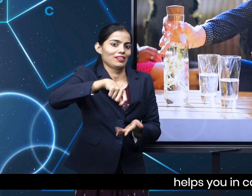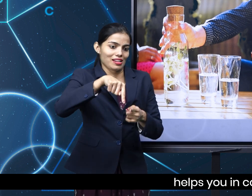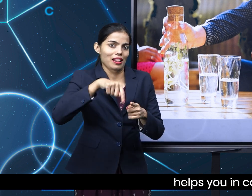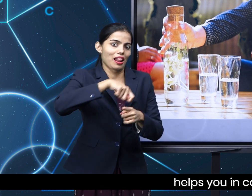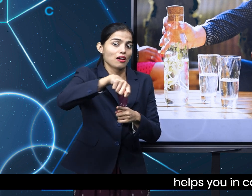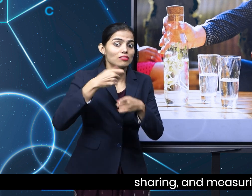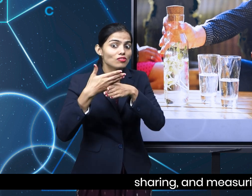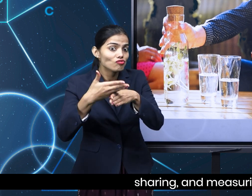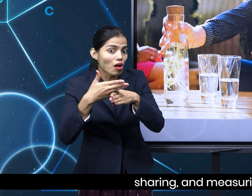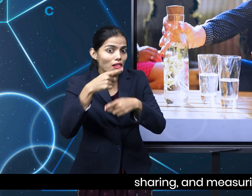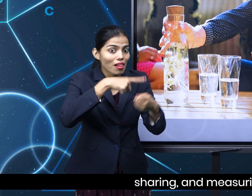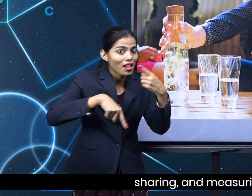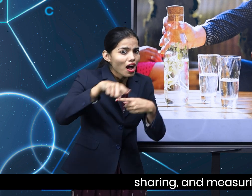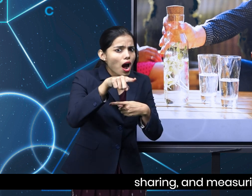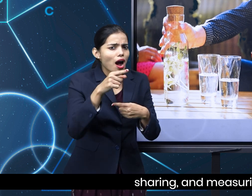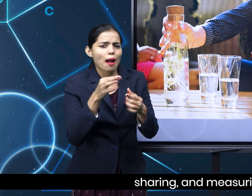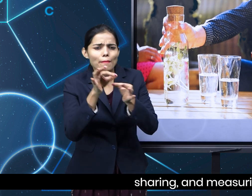cooking, sharing and measuring every day.